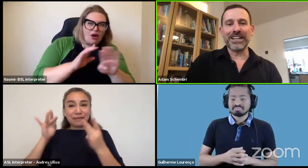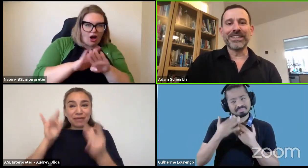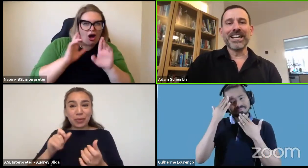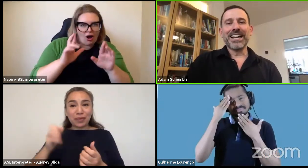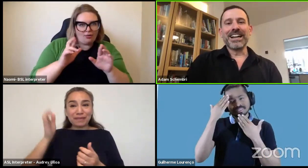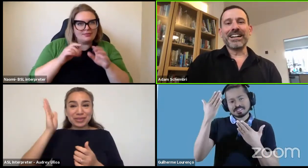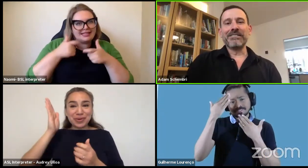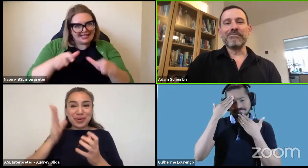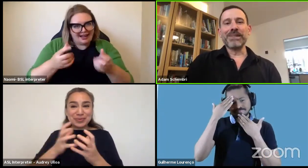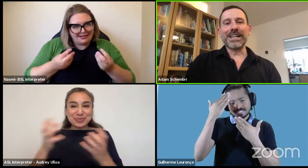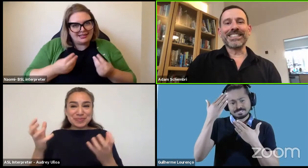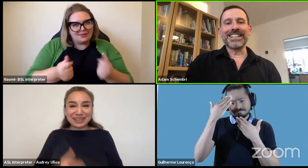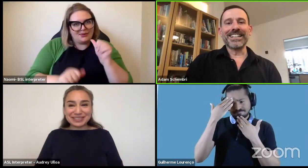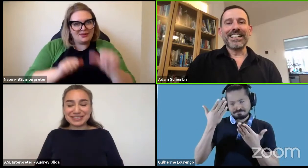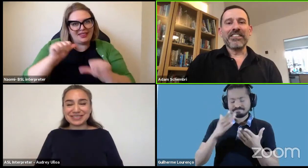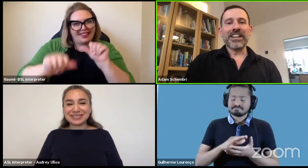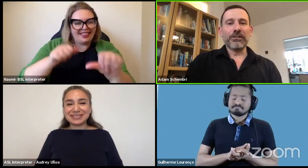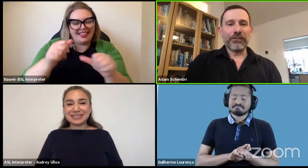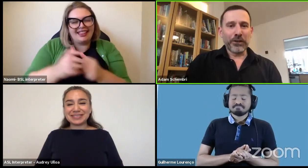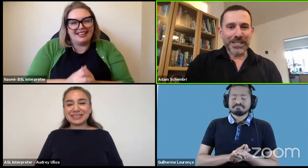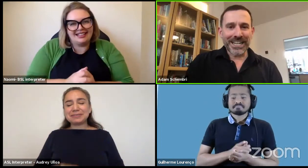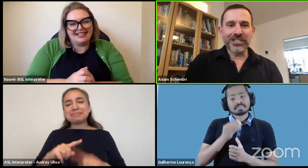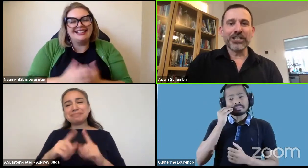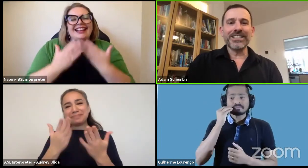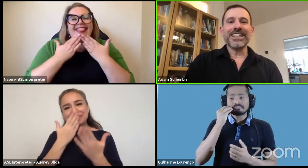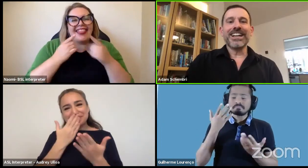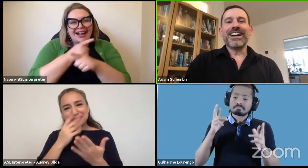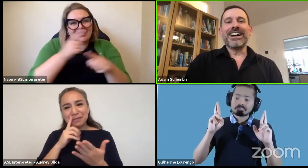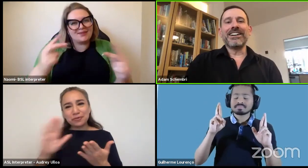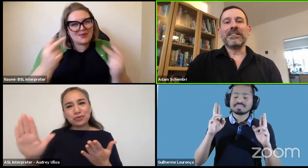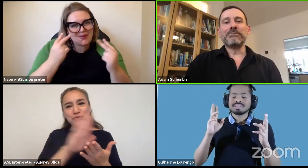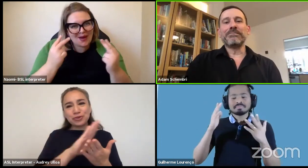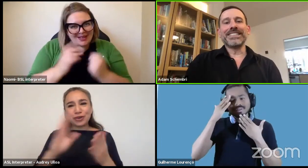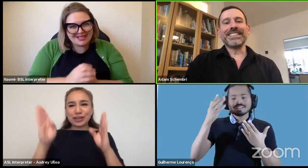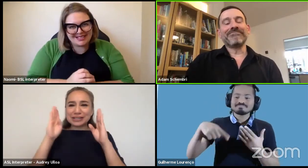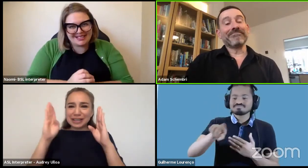much. But thank you for your attention.